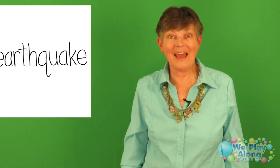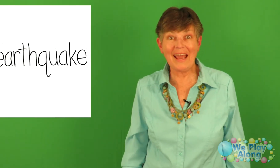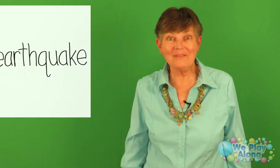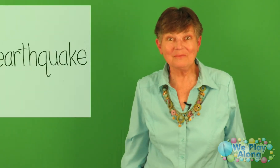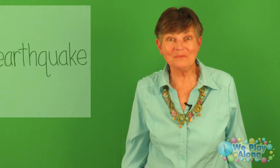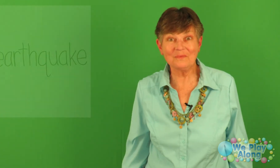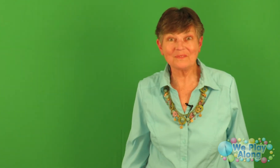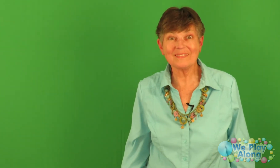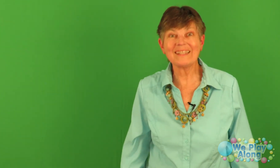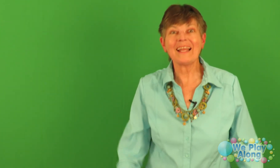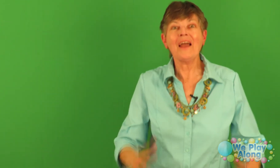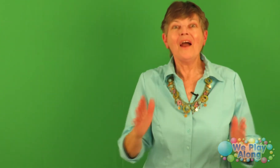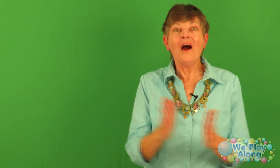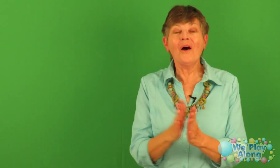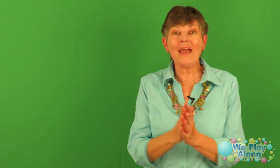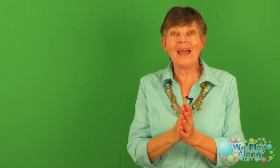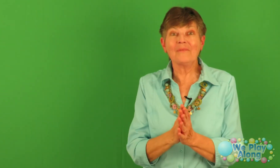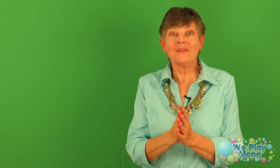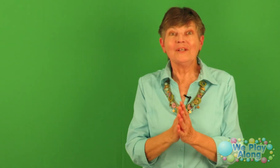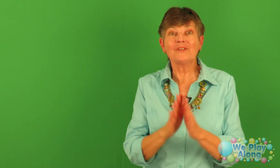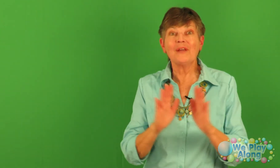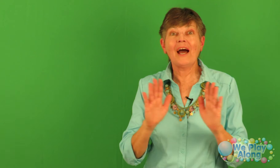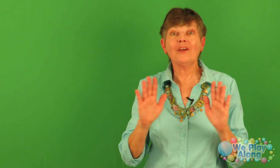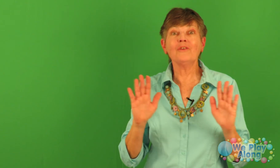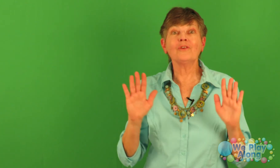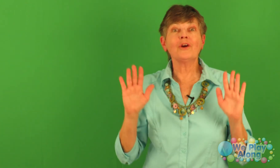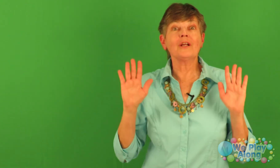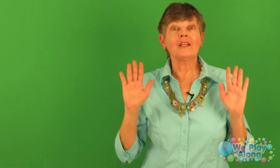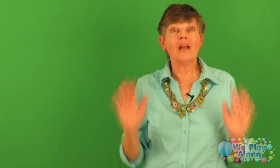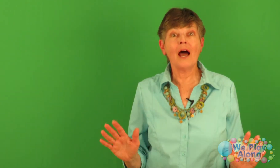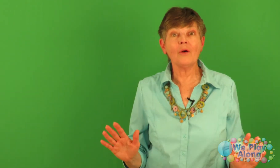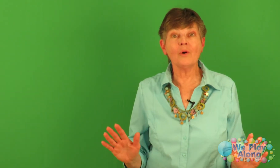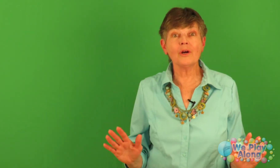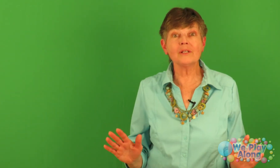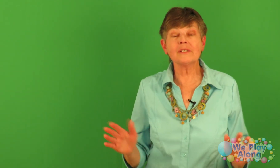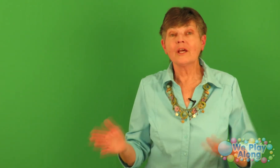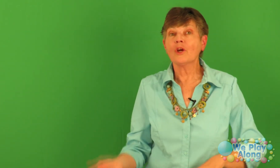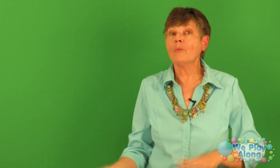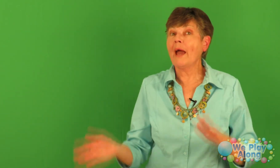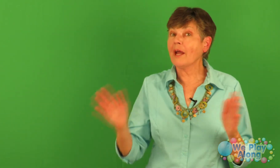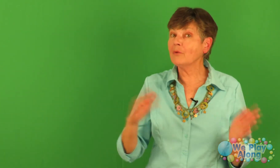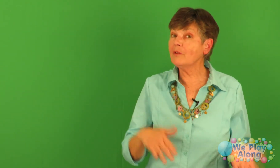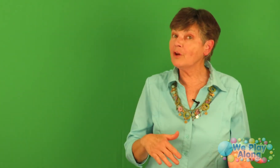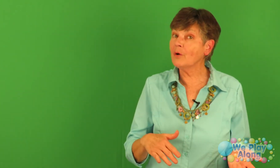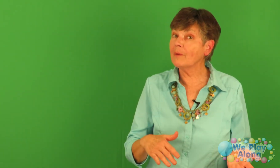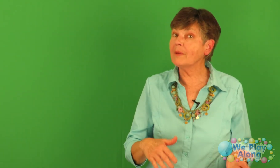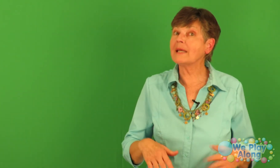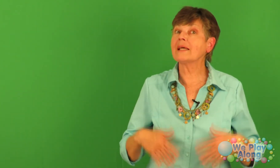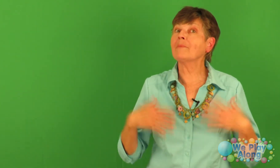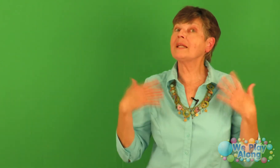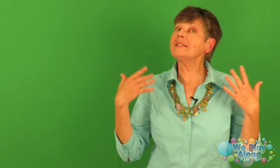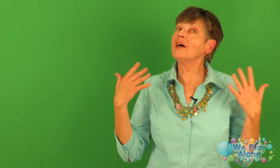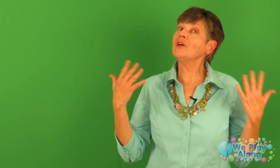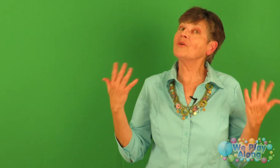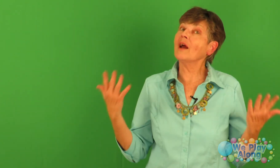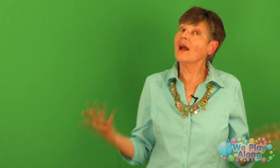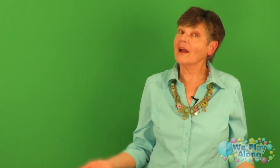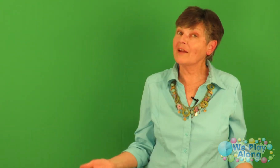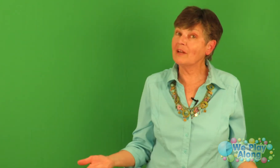Okay. Okay. So now you've learned a lot of words. Go back and review them, because I'm going to tell you kind of another